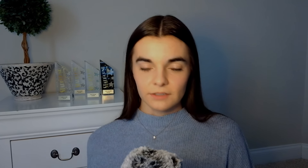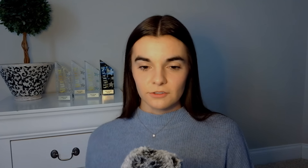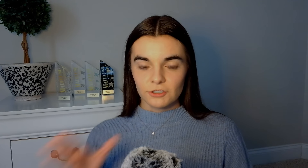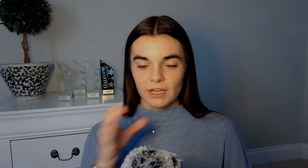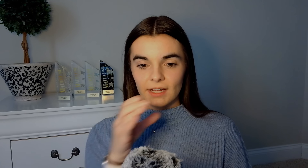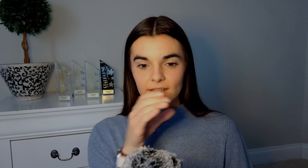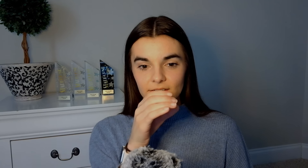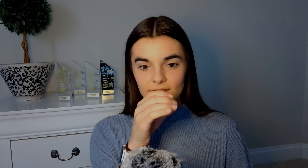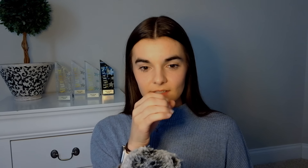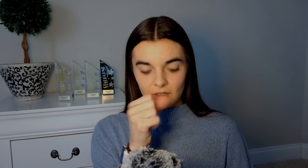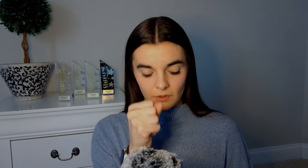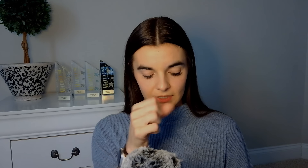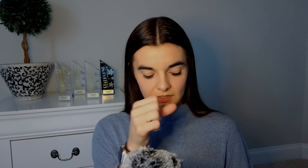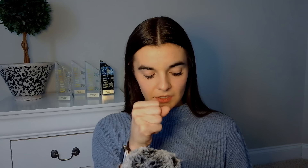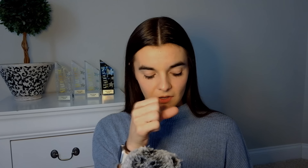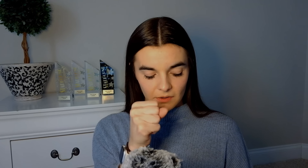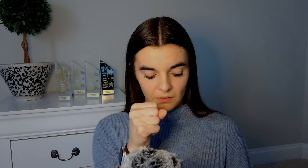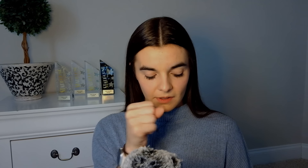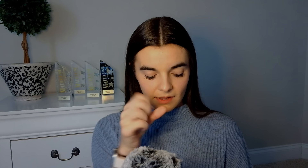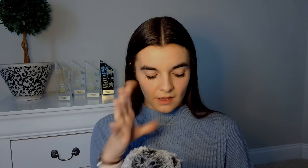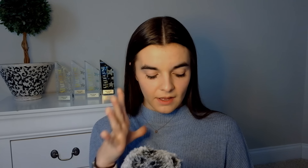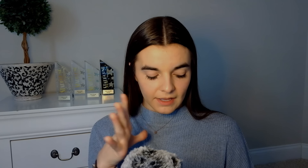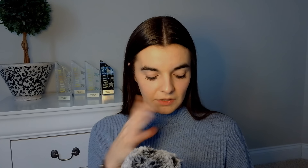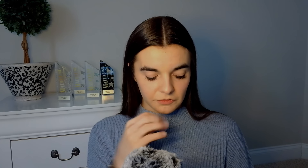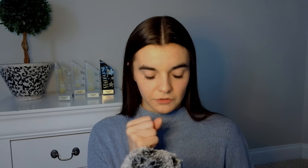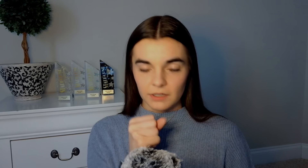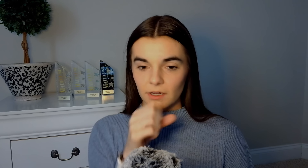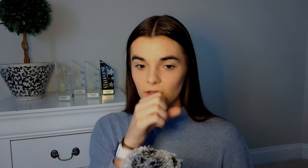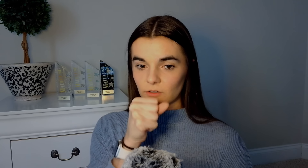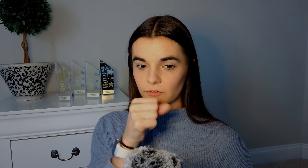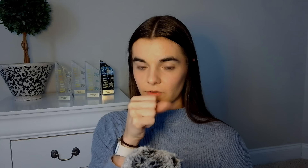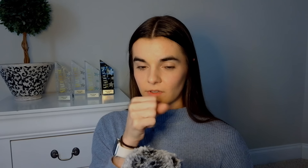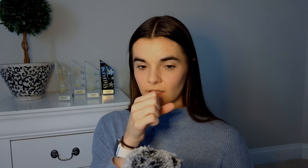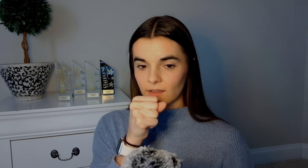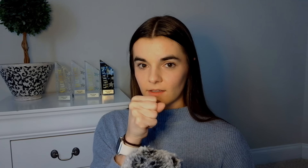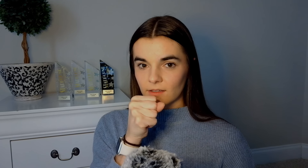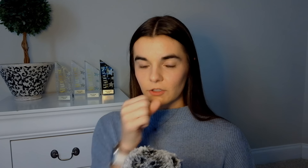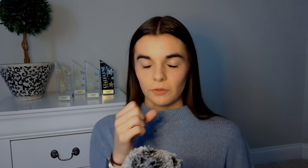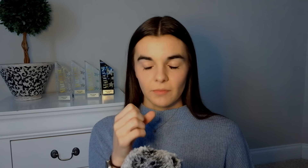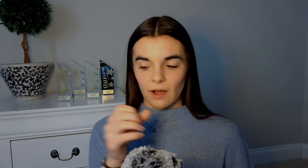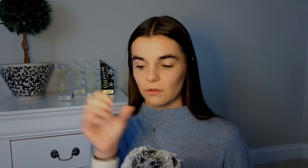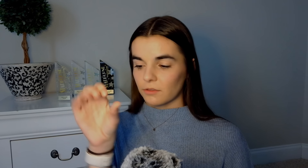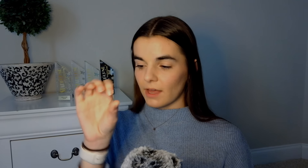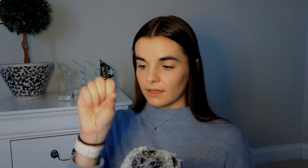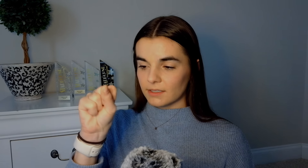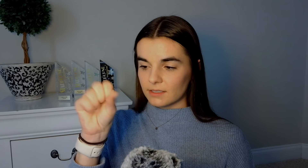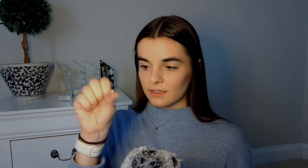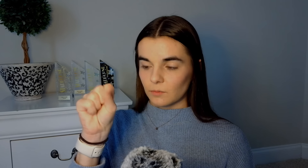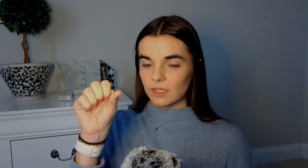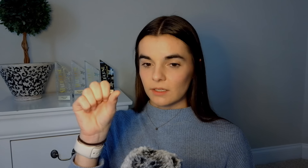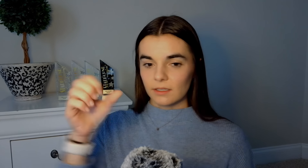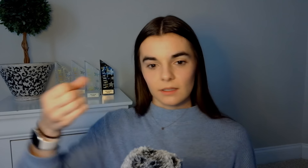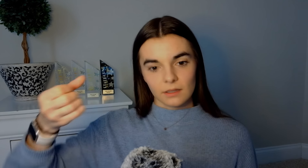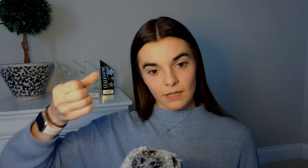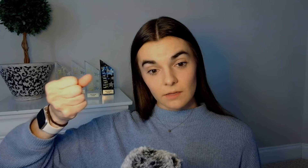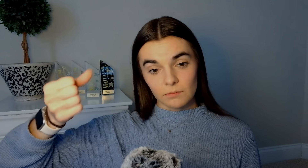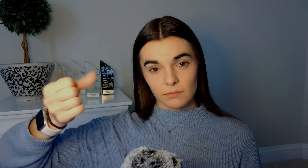Orange is going to go in front of your mouth, and it's going to be like